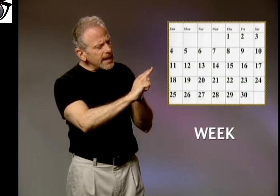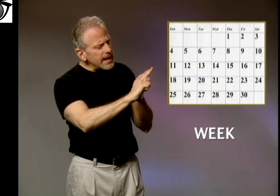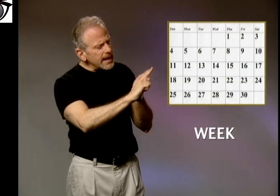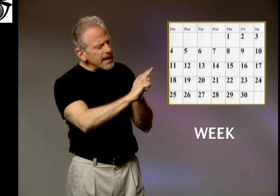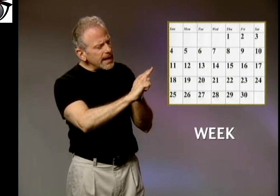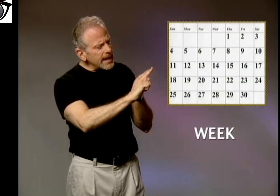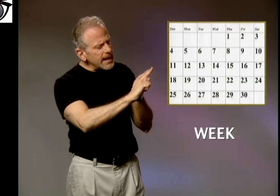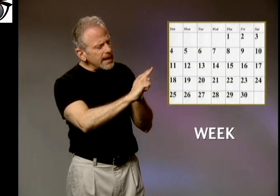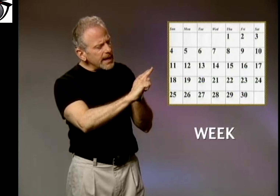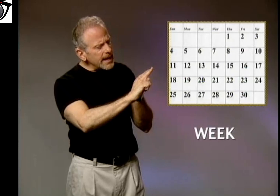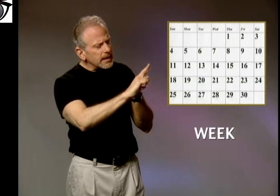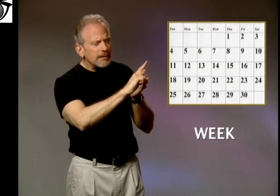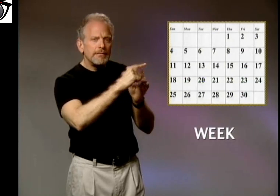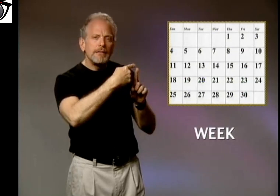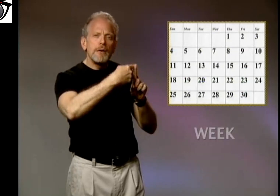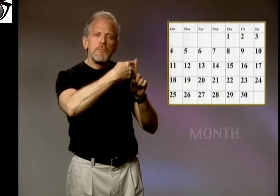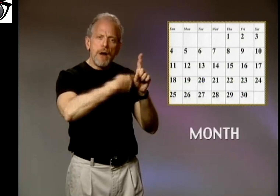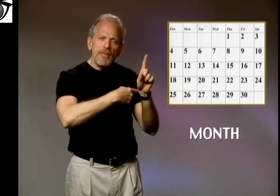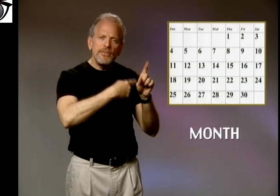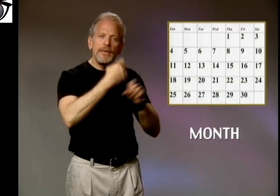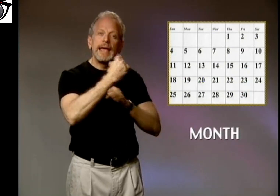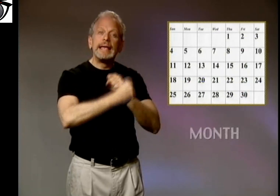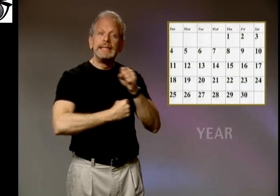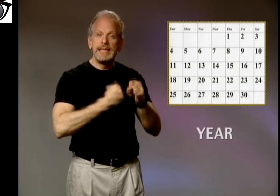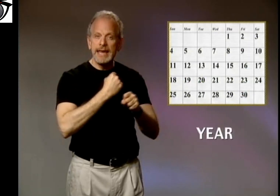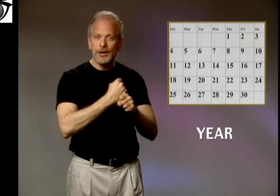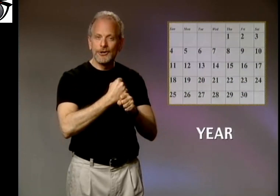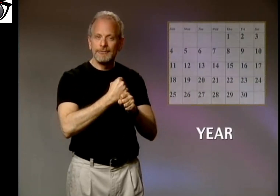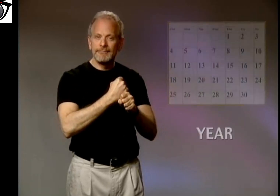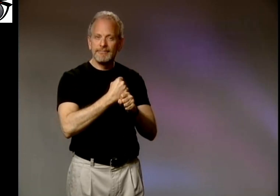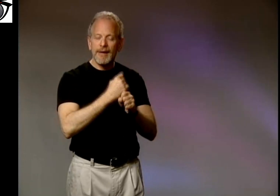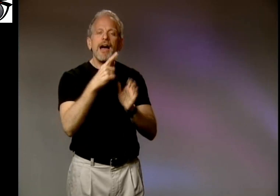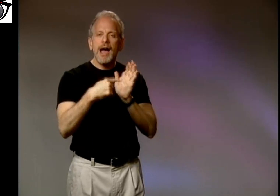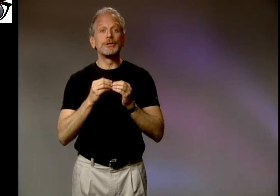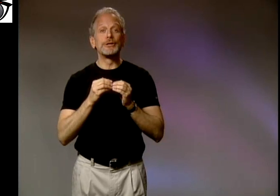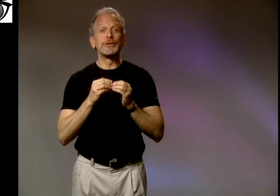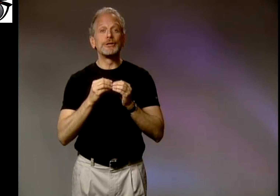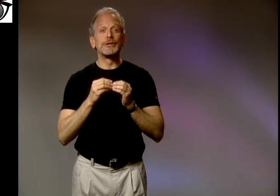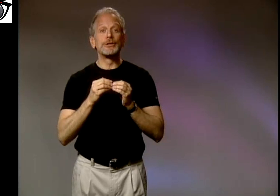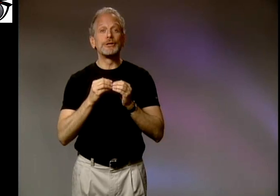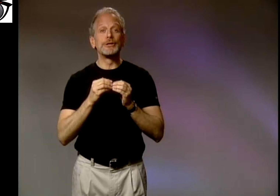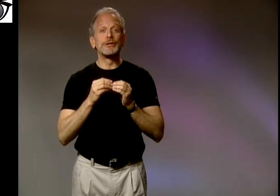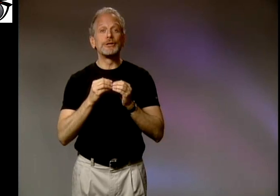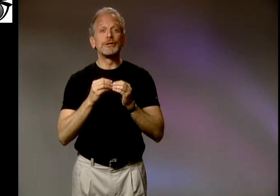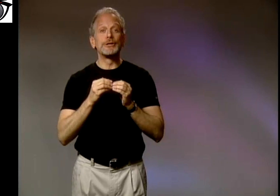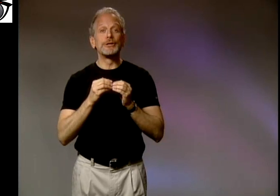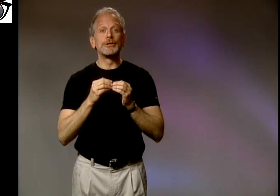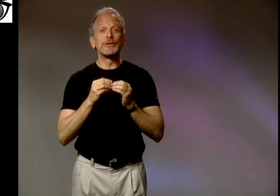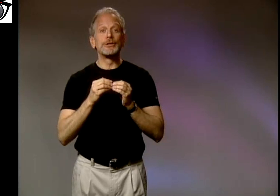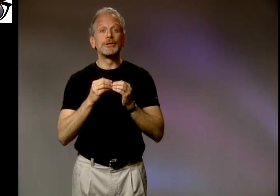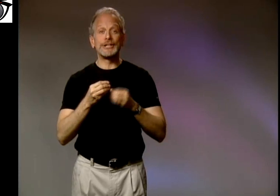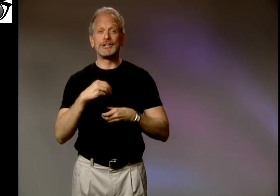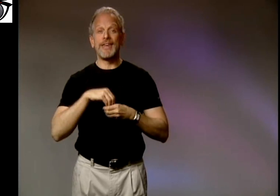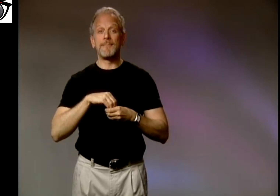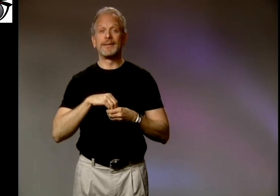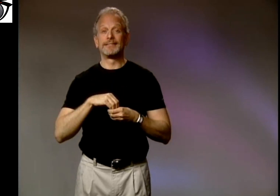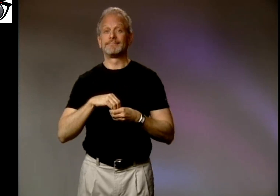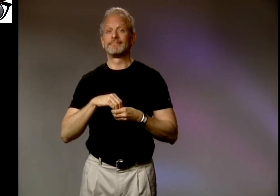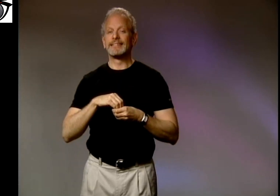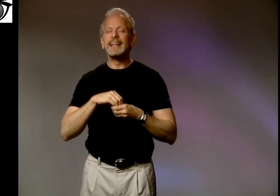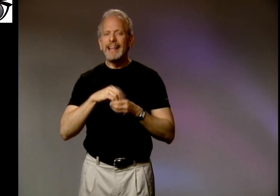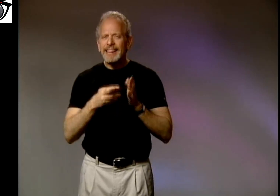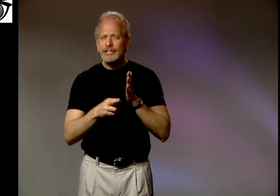you know the basics, week, month, year, I am going to show you how to incorporate numbers into